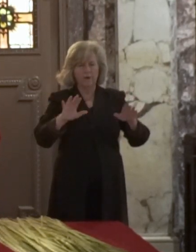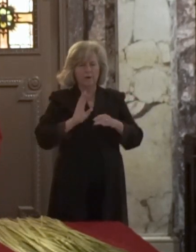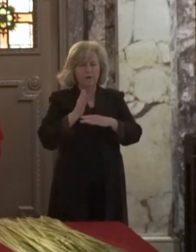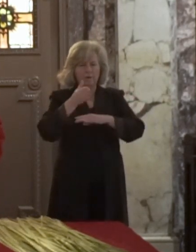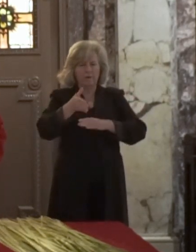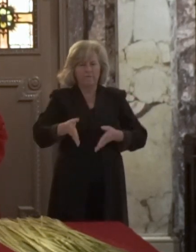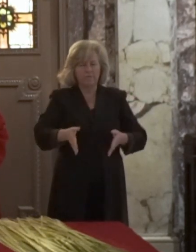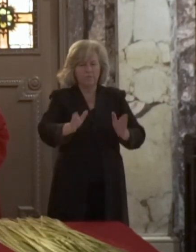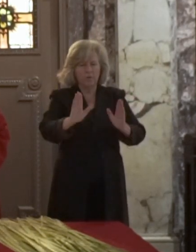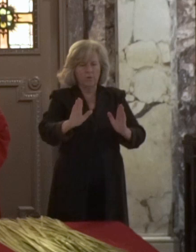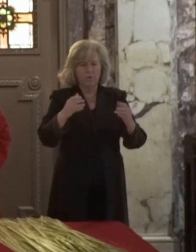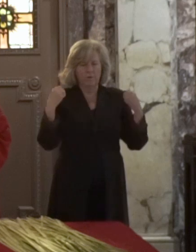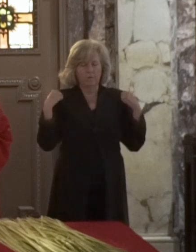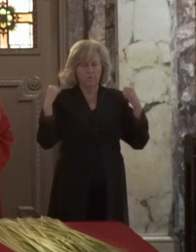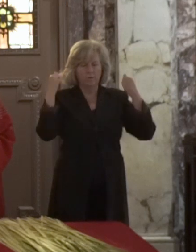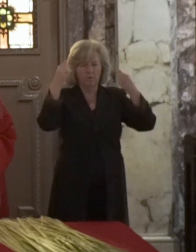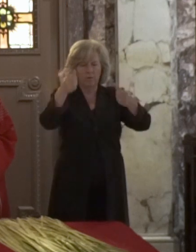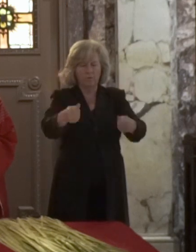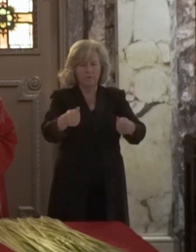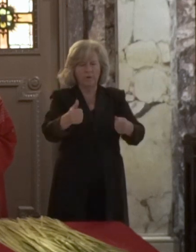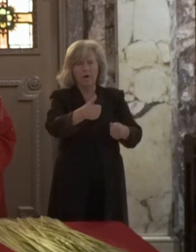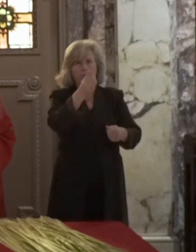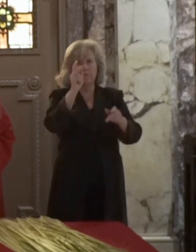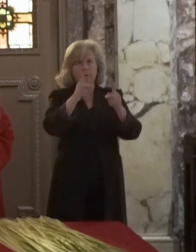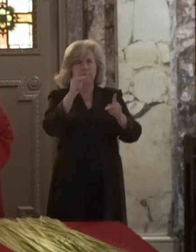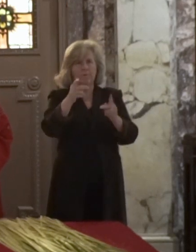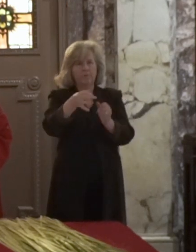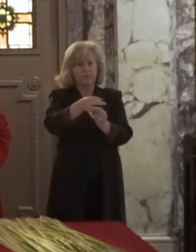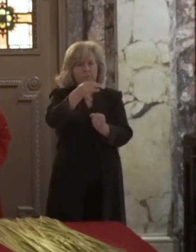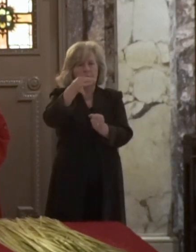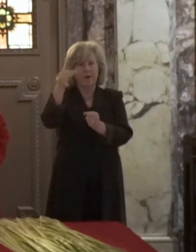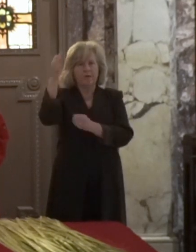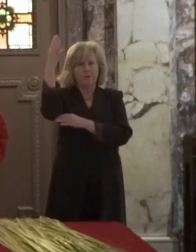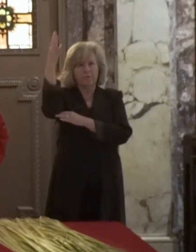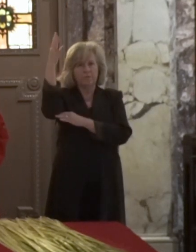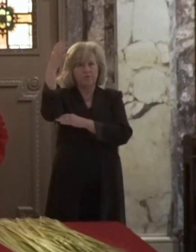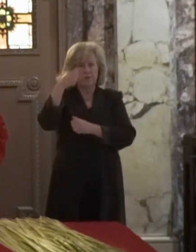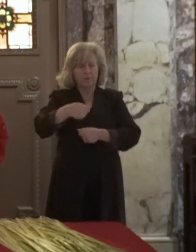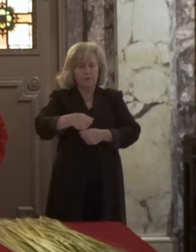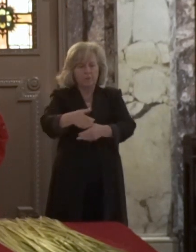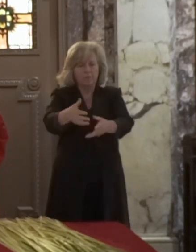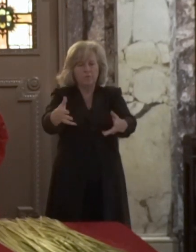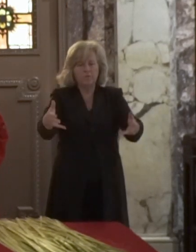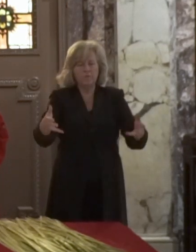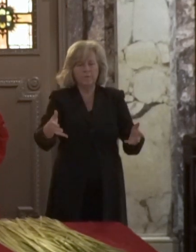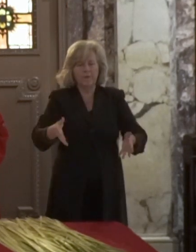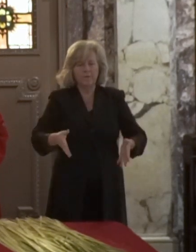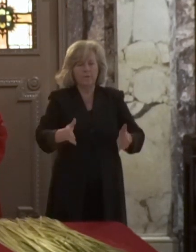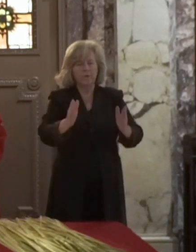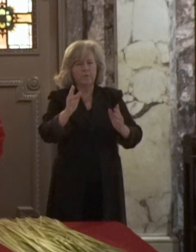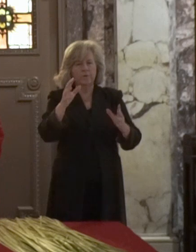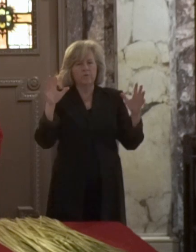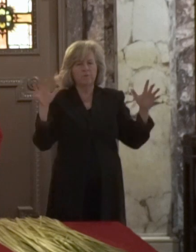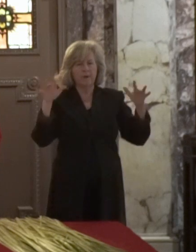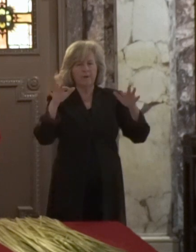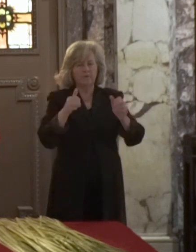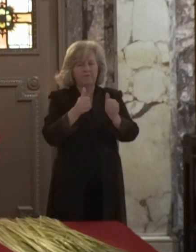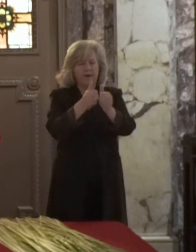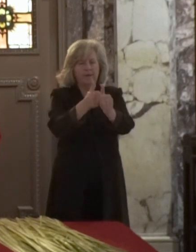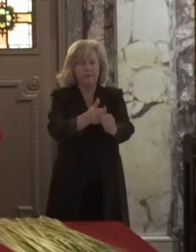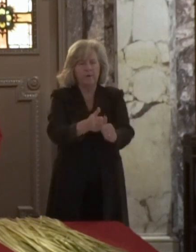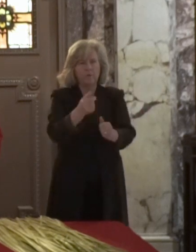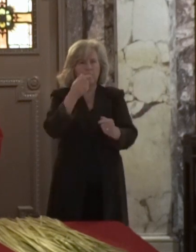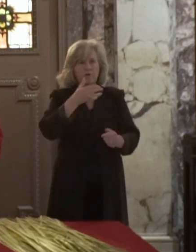while others cut branches from the trees and strewed them on the road. The crowds preceding him and those following